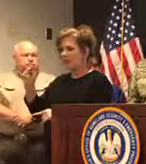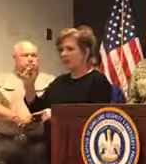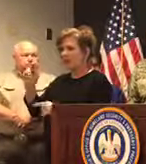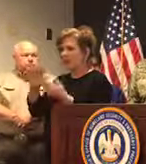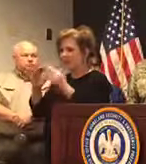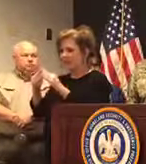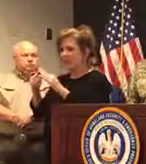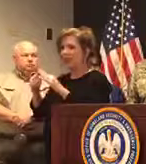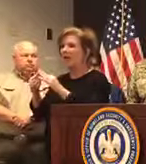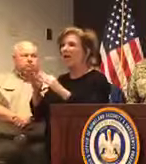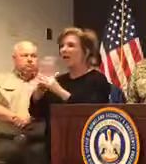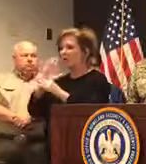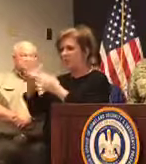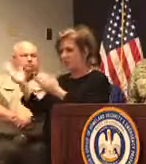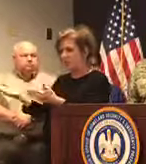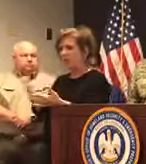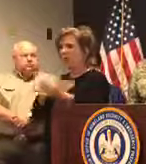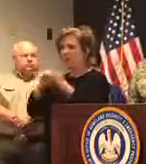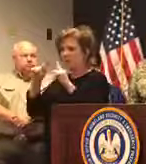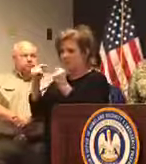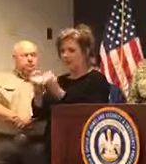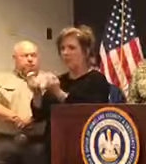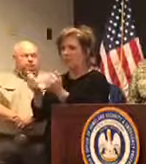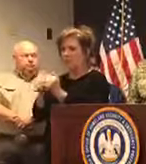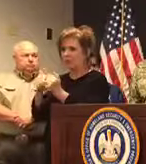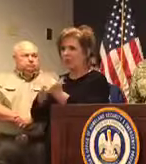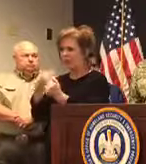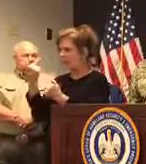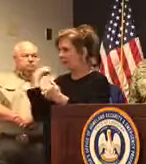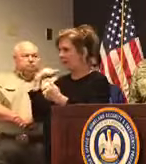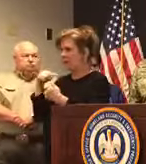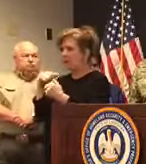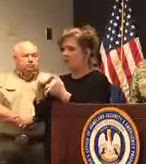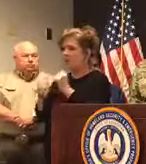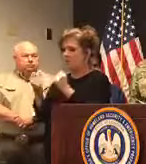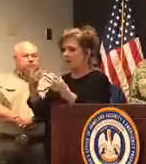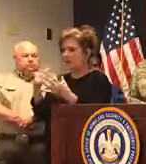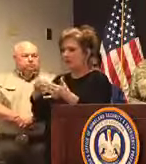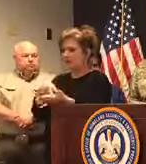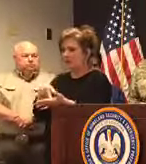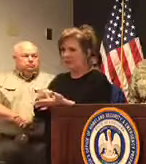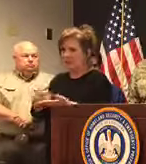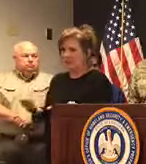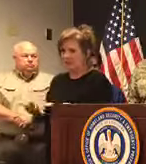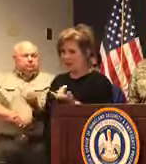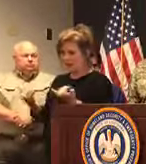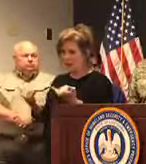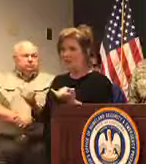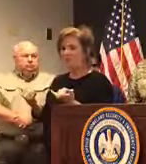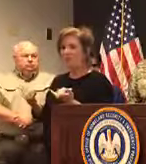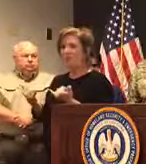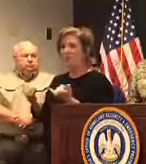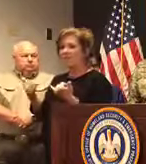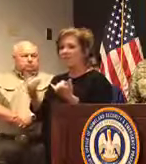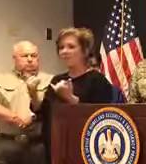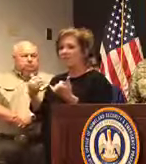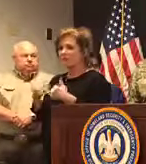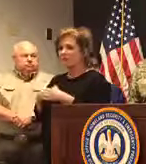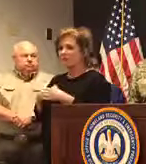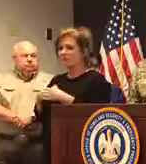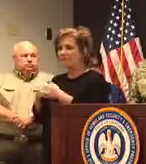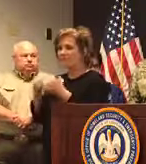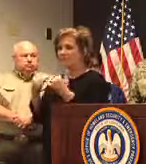taking my team with me, much of which is standing here with me. So at this point, I'm going to